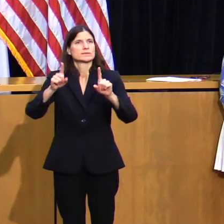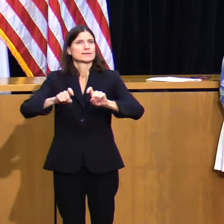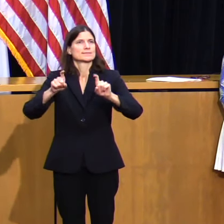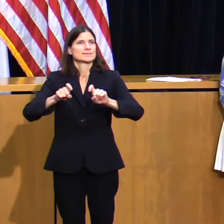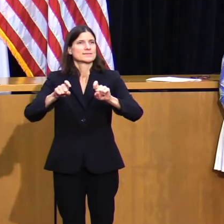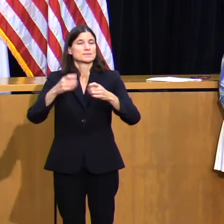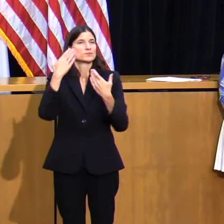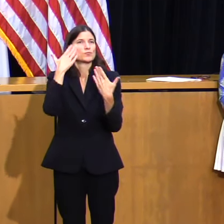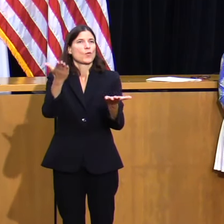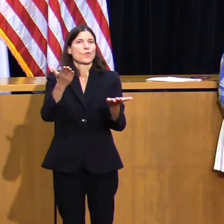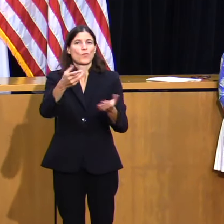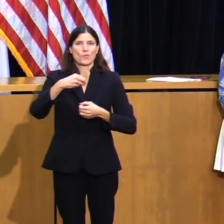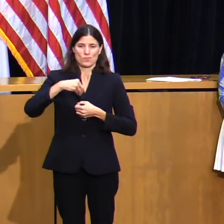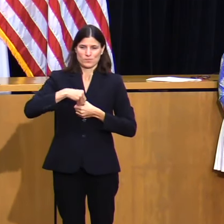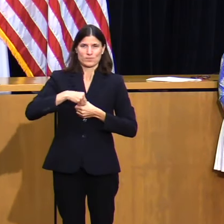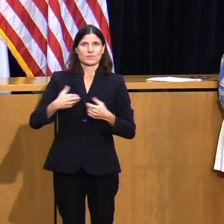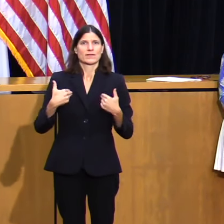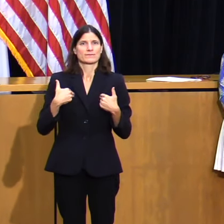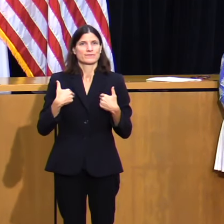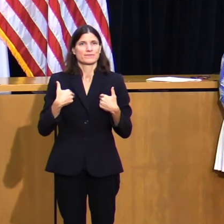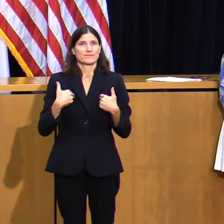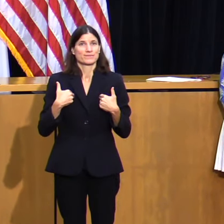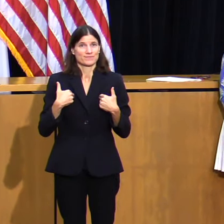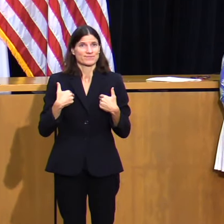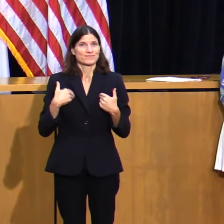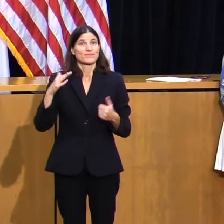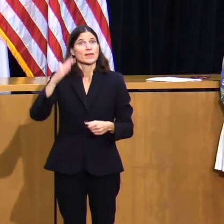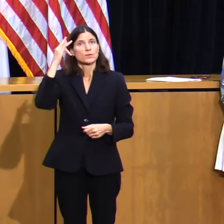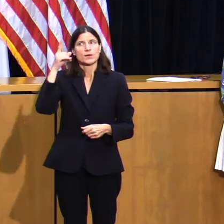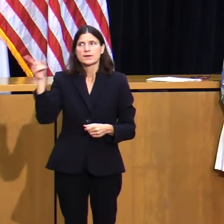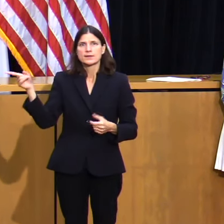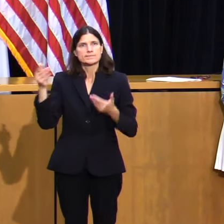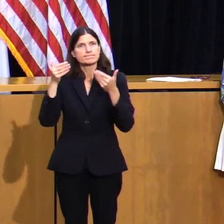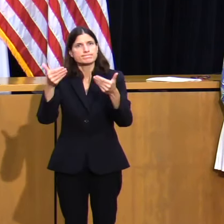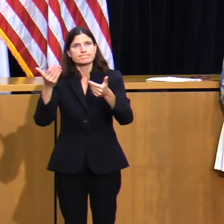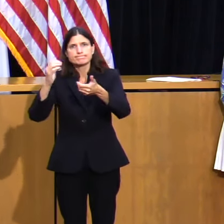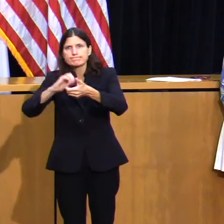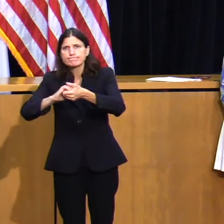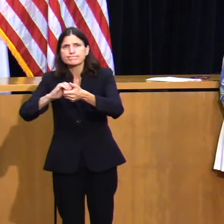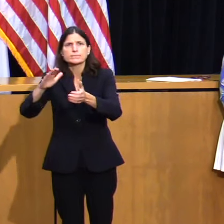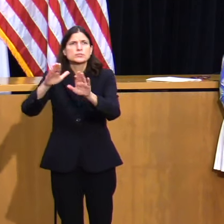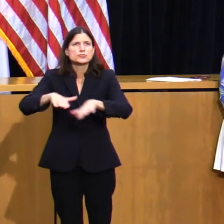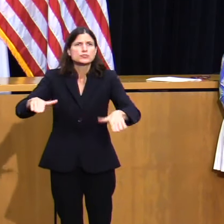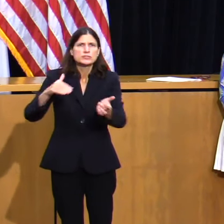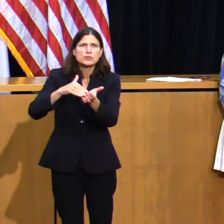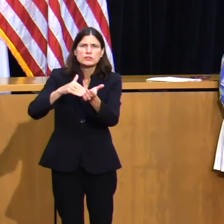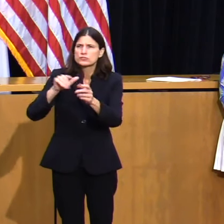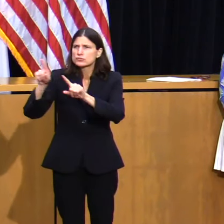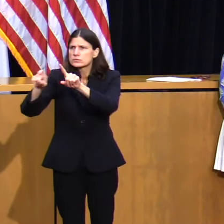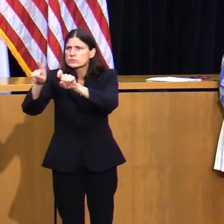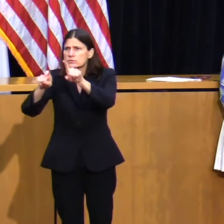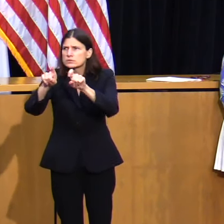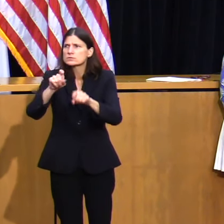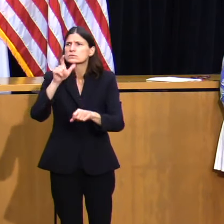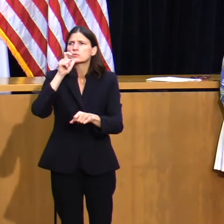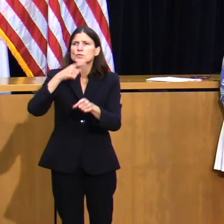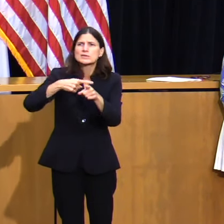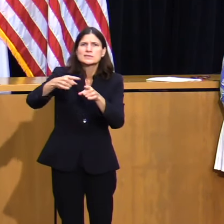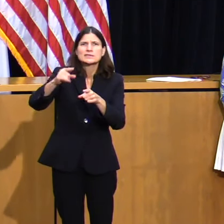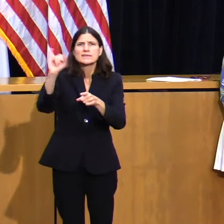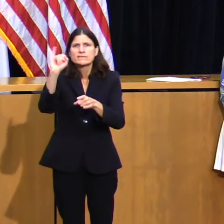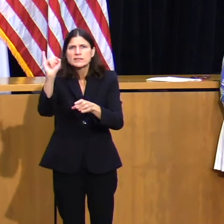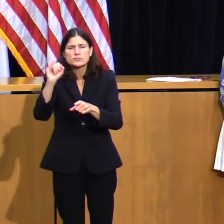time with the infectious disease community and the pediatric community in developing our criteria and our guidelines with respect to